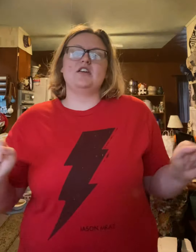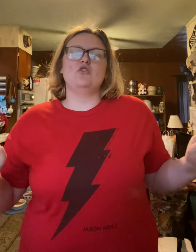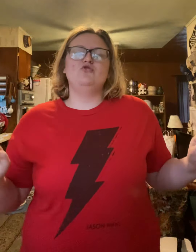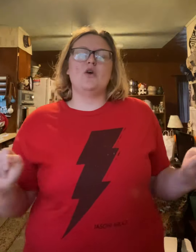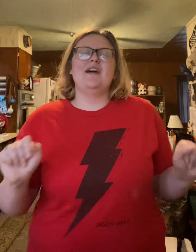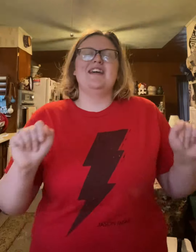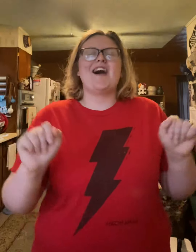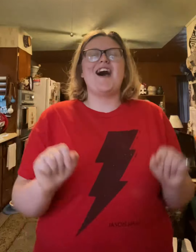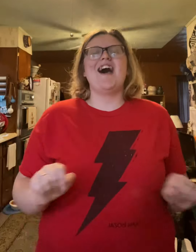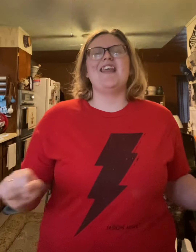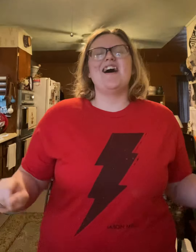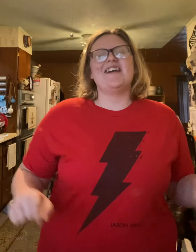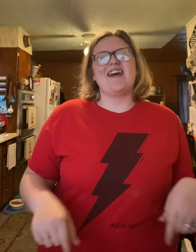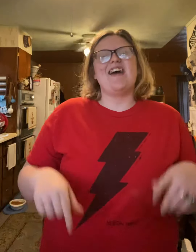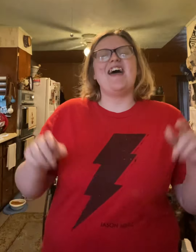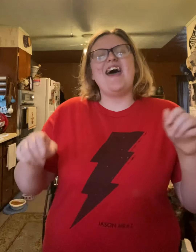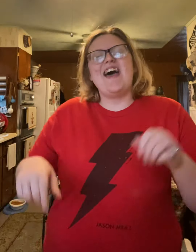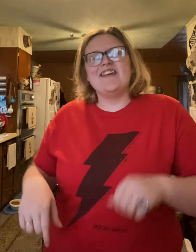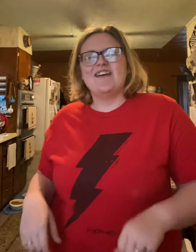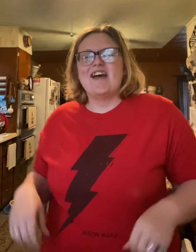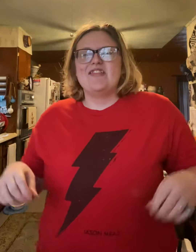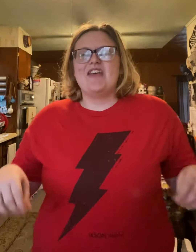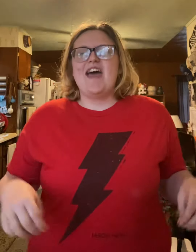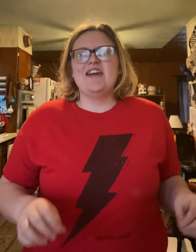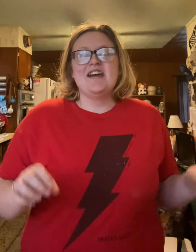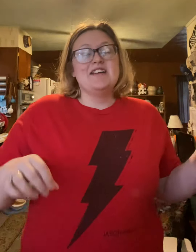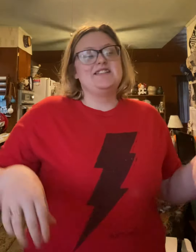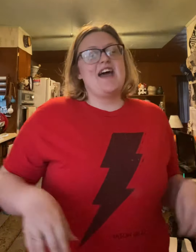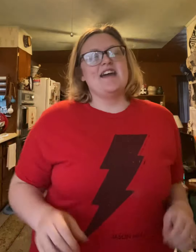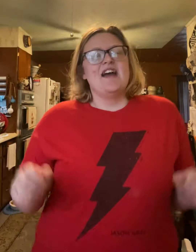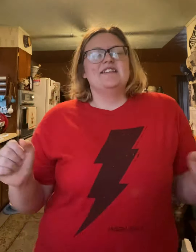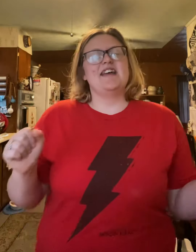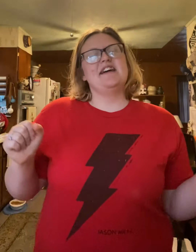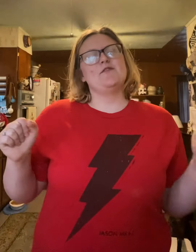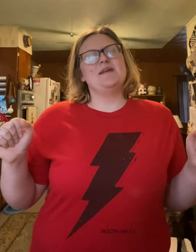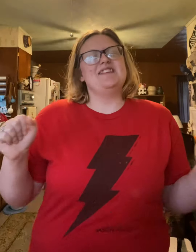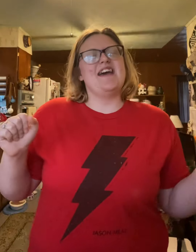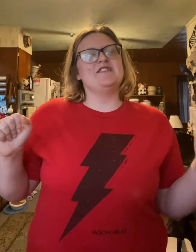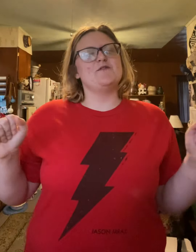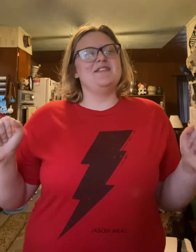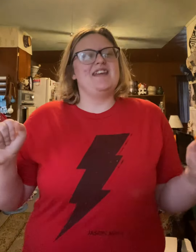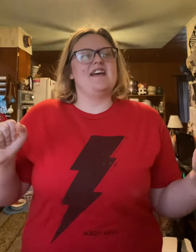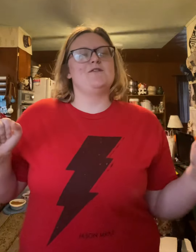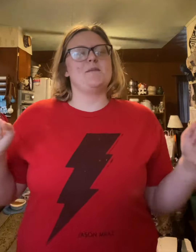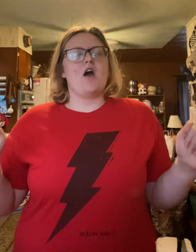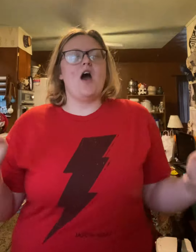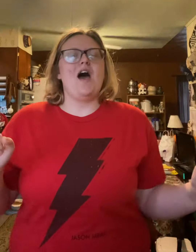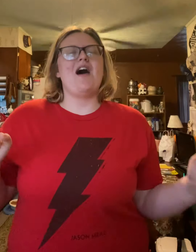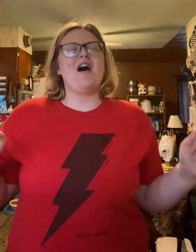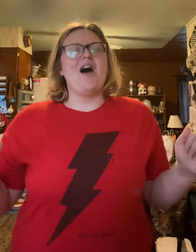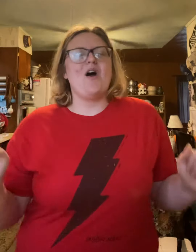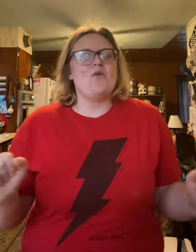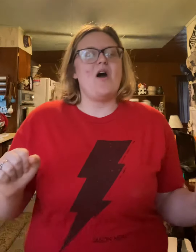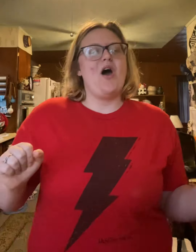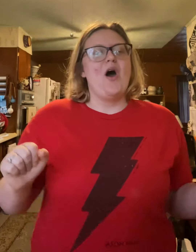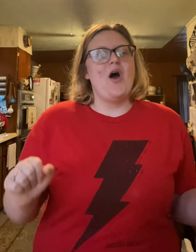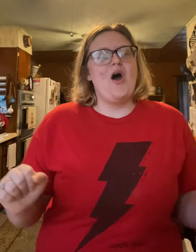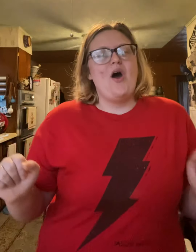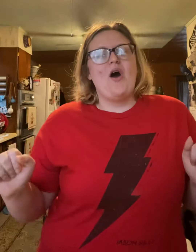do it all again. They say, dance for me, dance for me, dance for me, oh, oh, oh, oh.